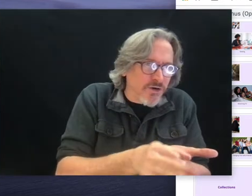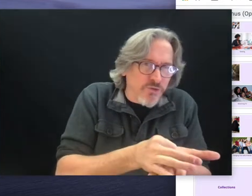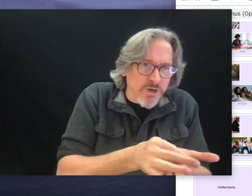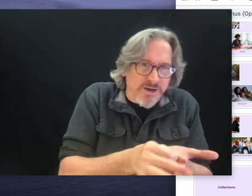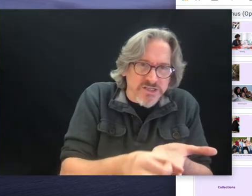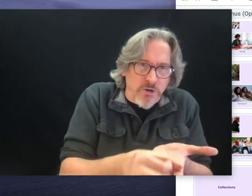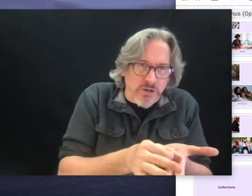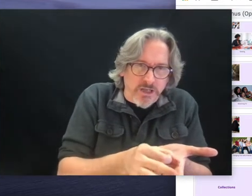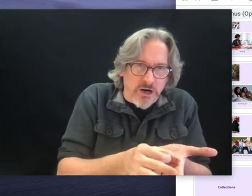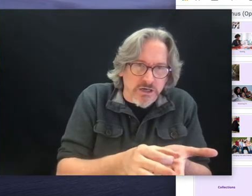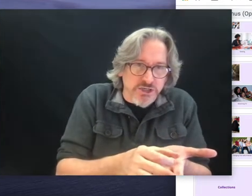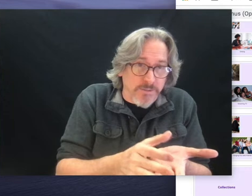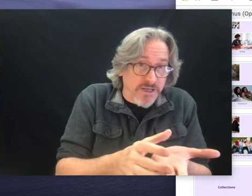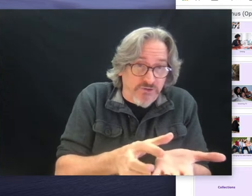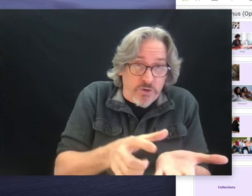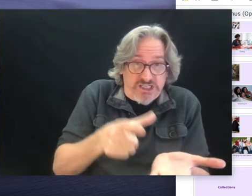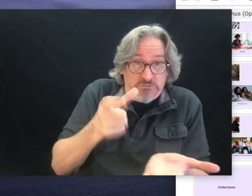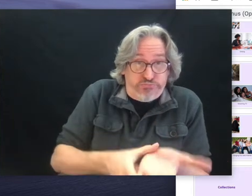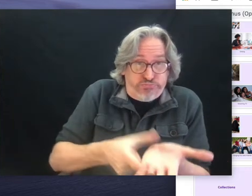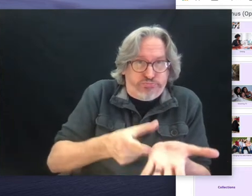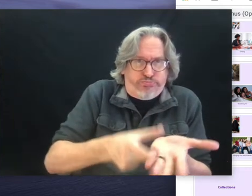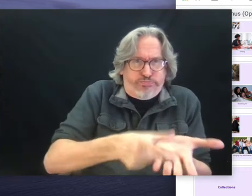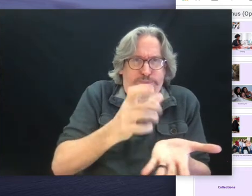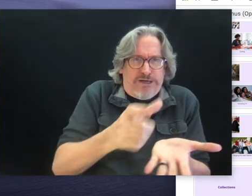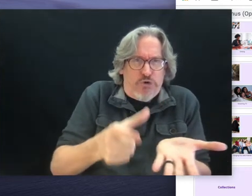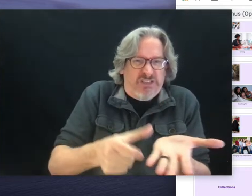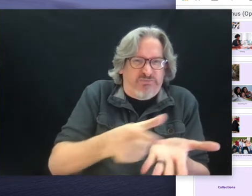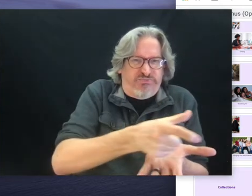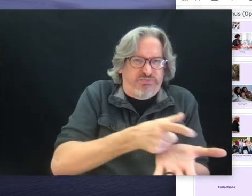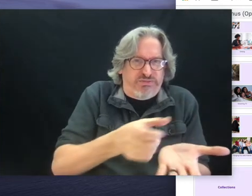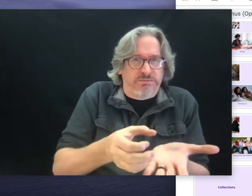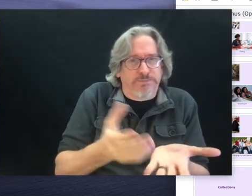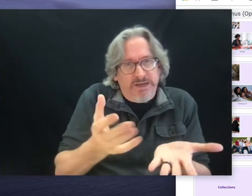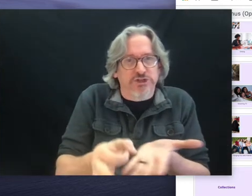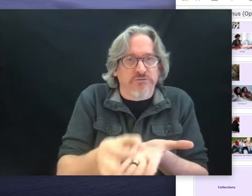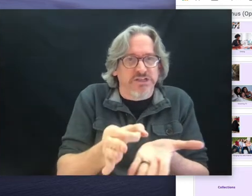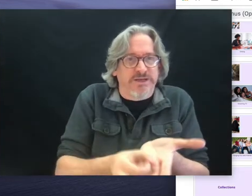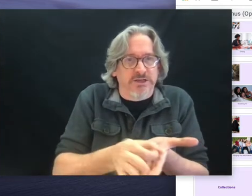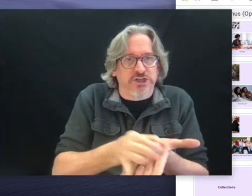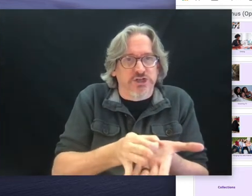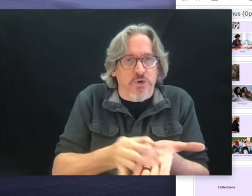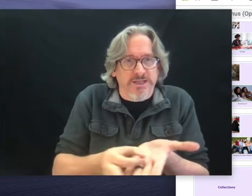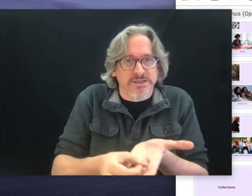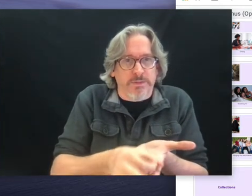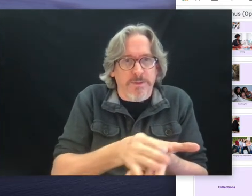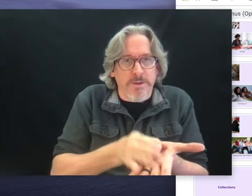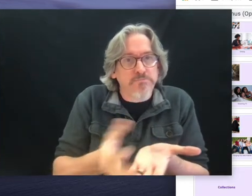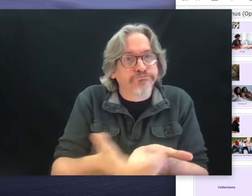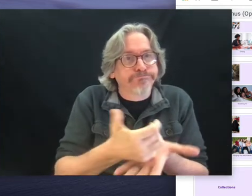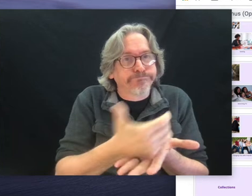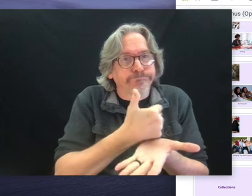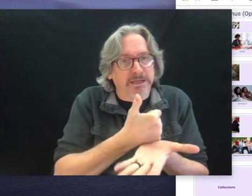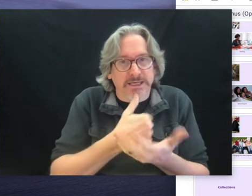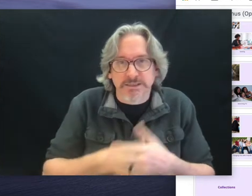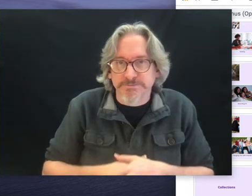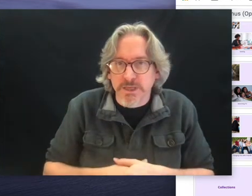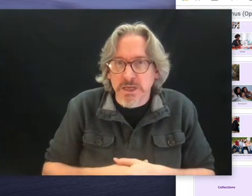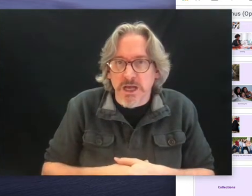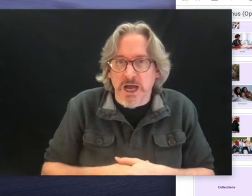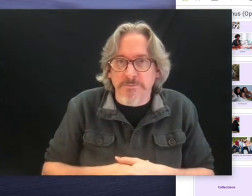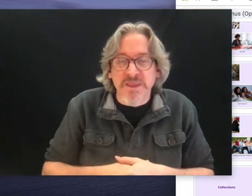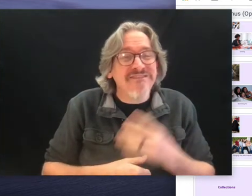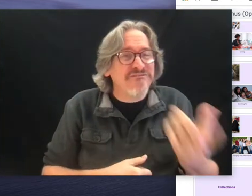And you don't have to worry about small and large. I mean, if you want to say big coins, but generally speaking, just coins. Collect.